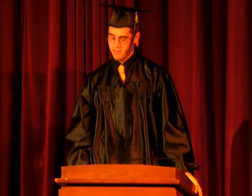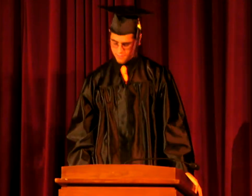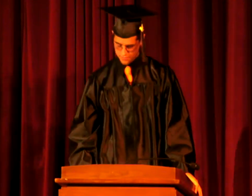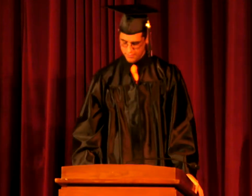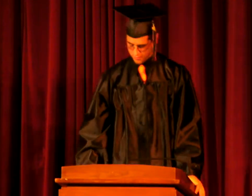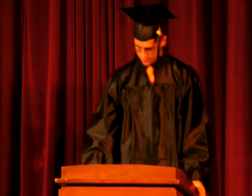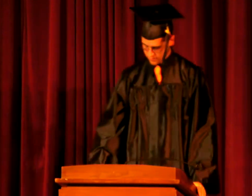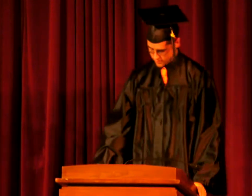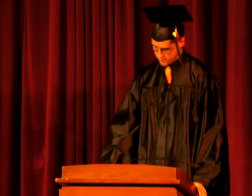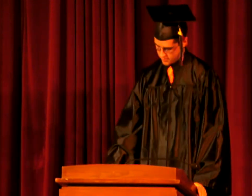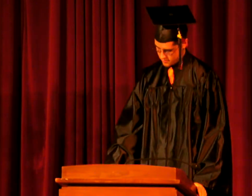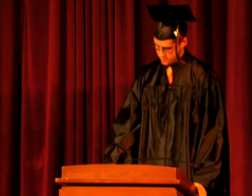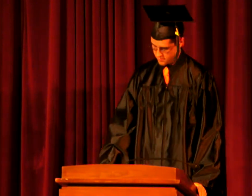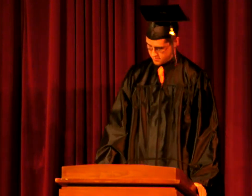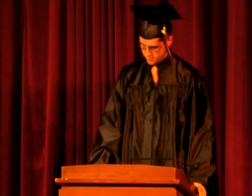RSC seniors will never give up, right?